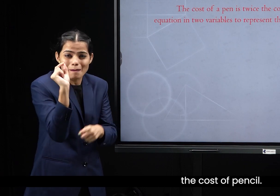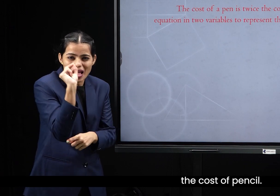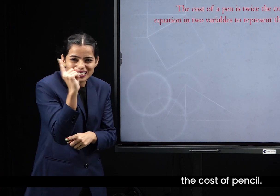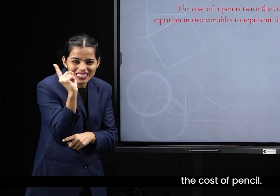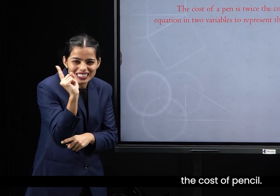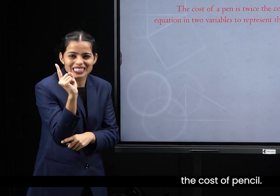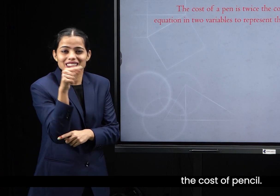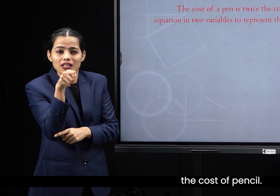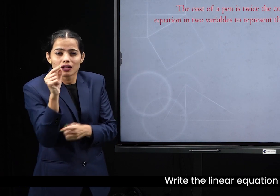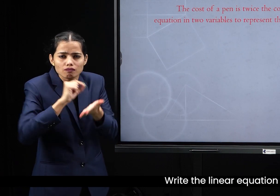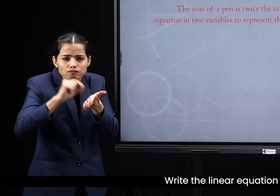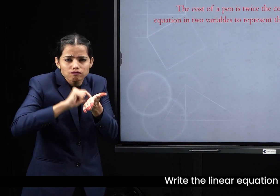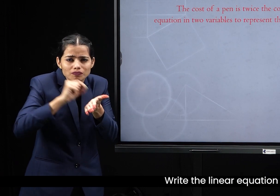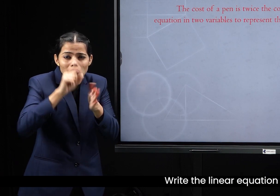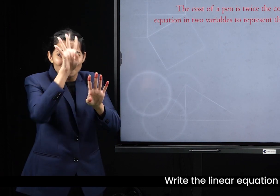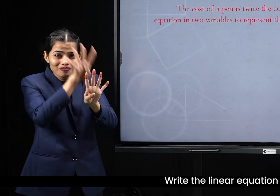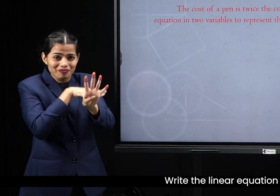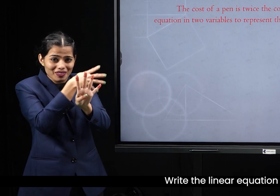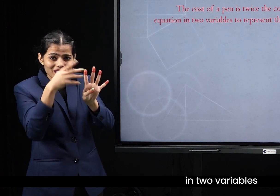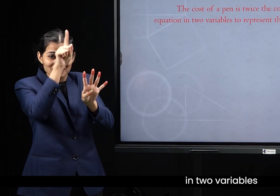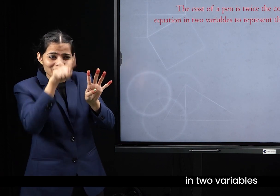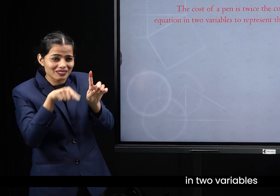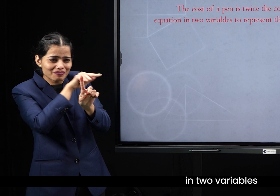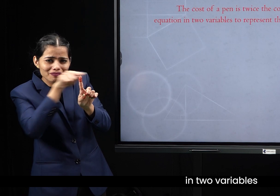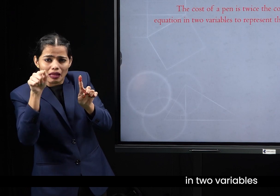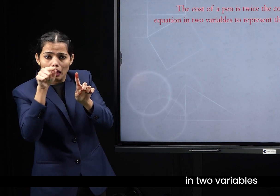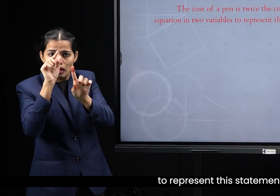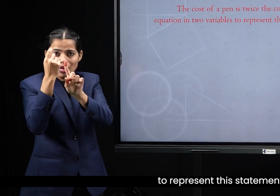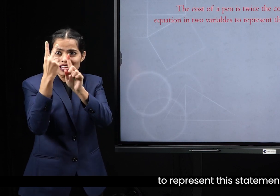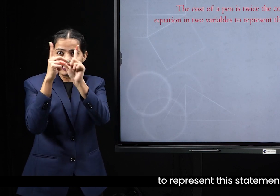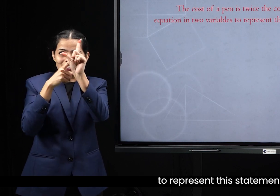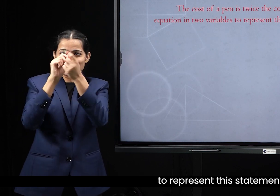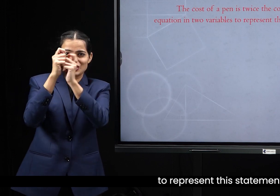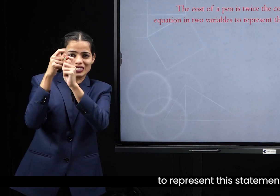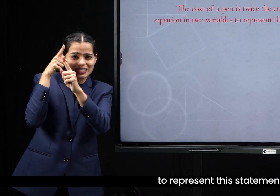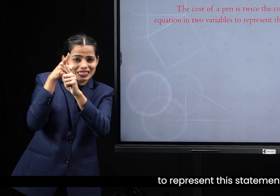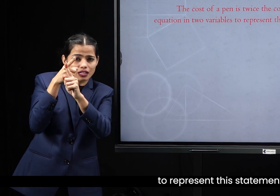of a pencil. Write the linear equation in two variables to represent this statement.